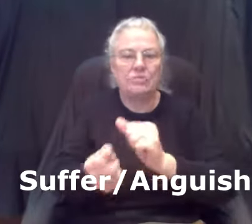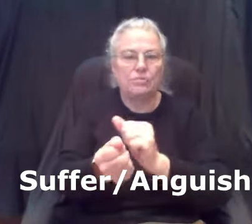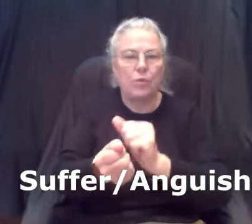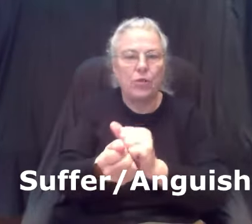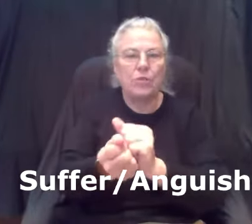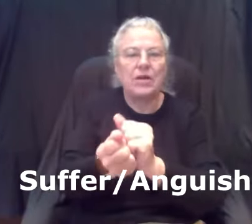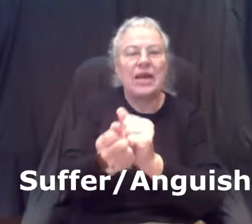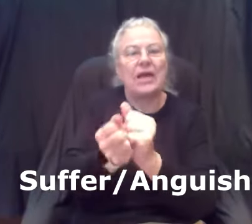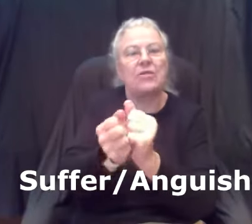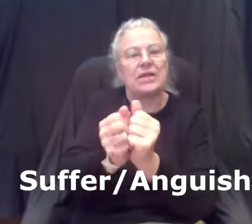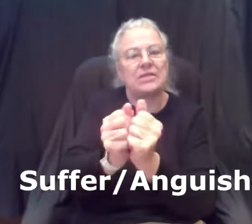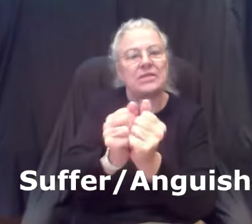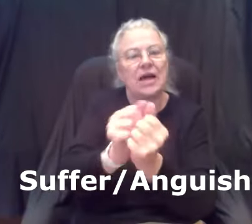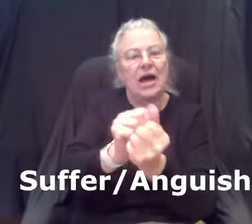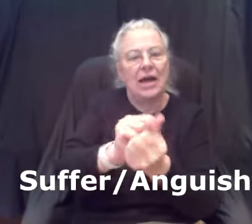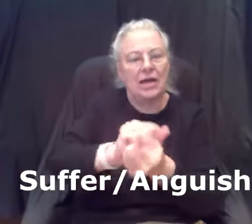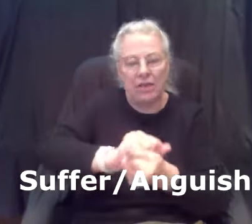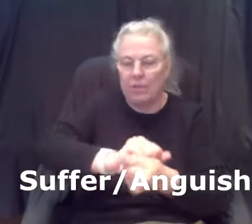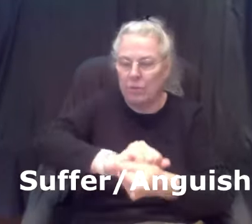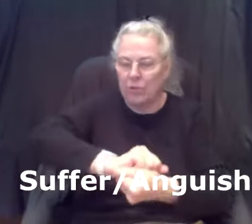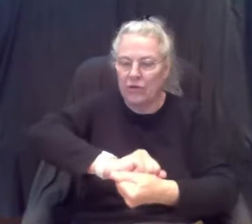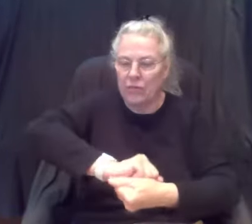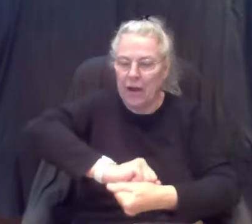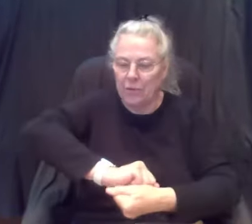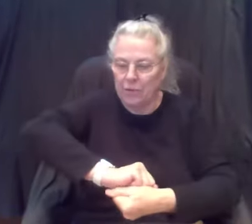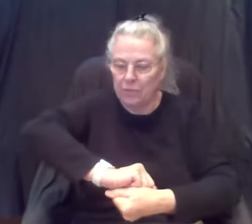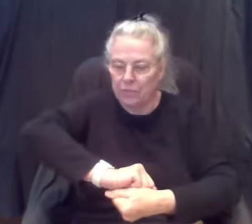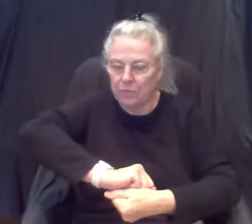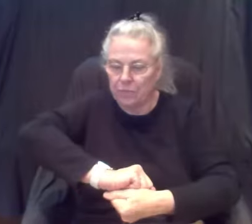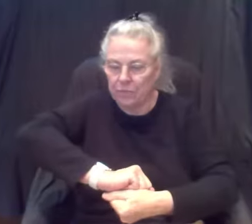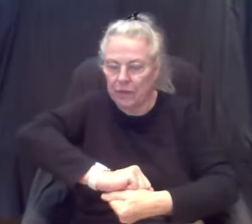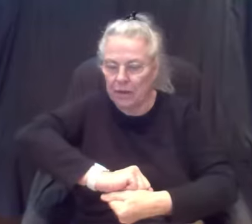put them together, it's tight, and then move it around.